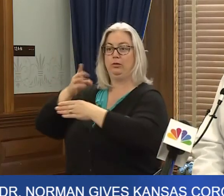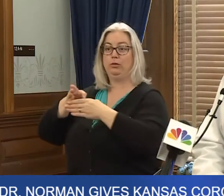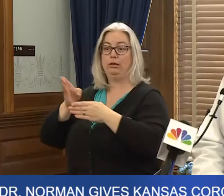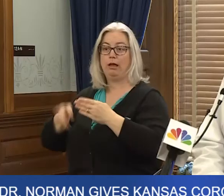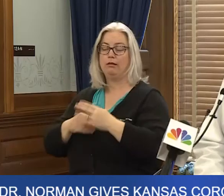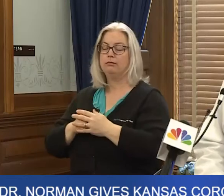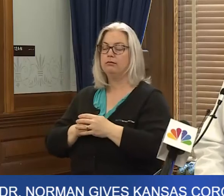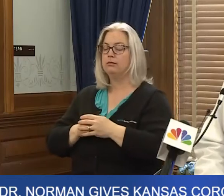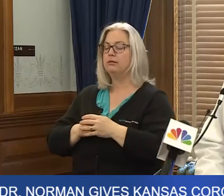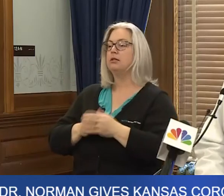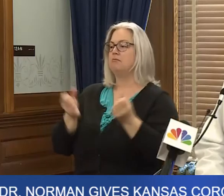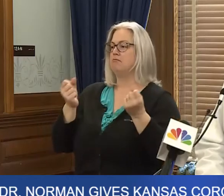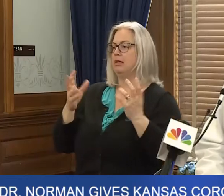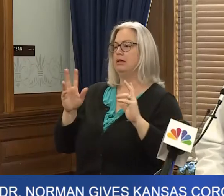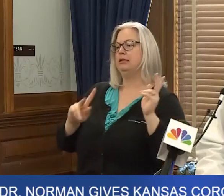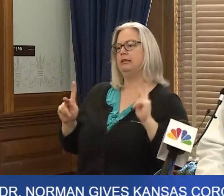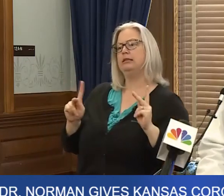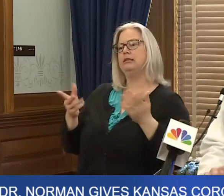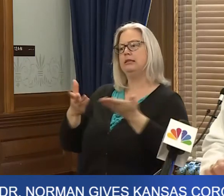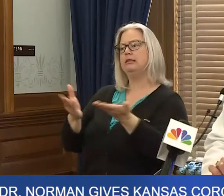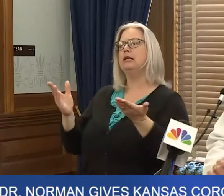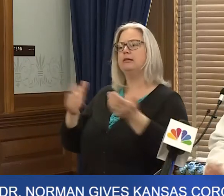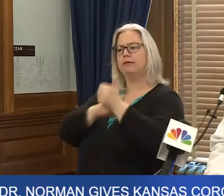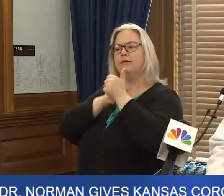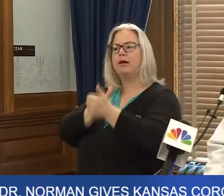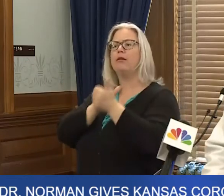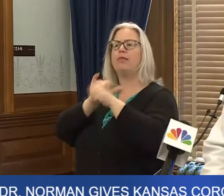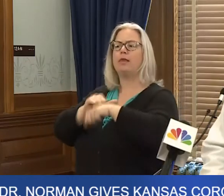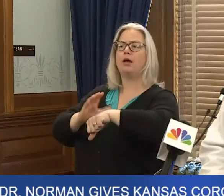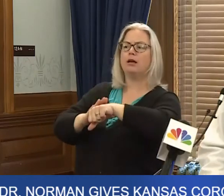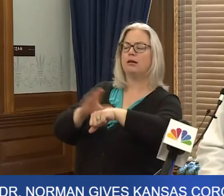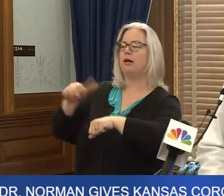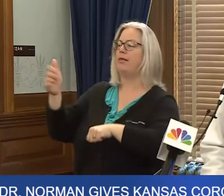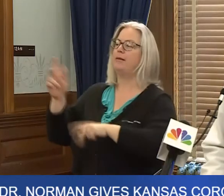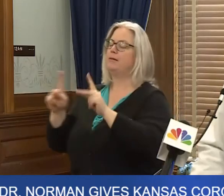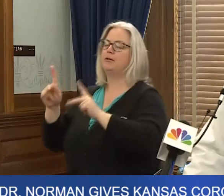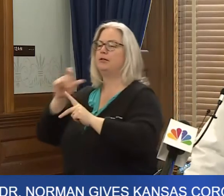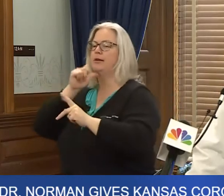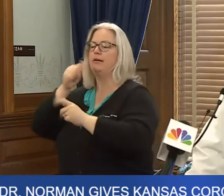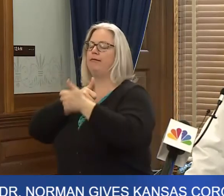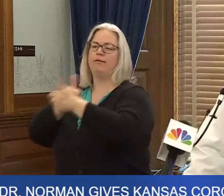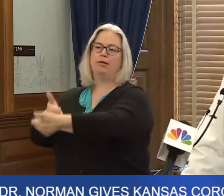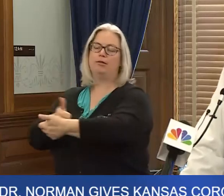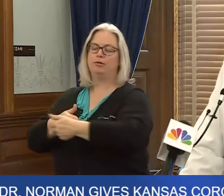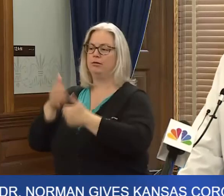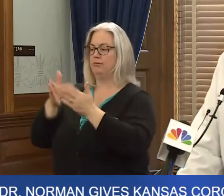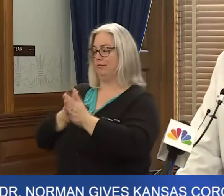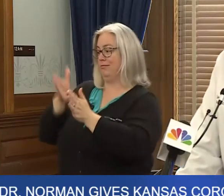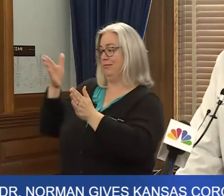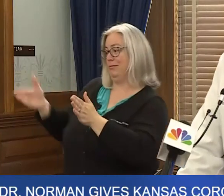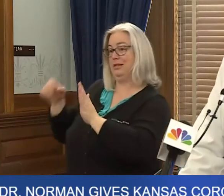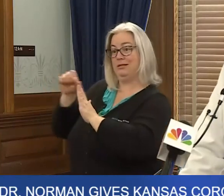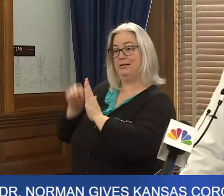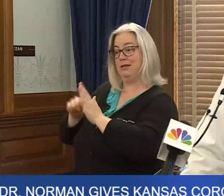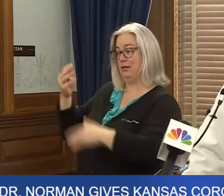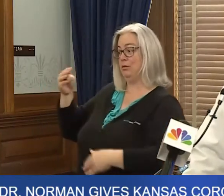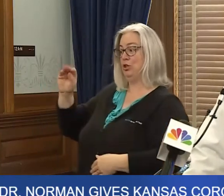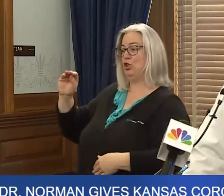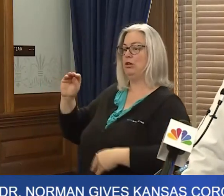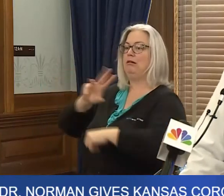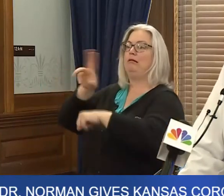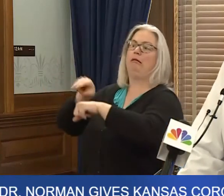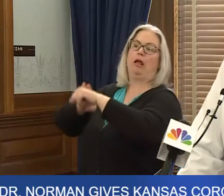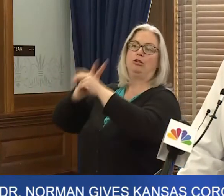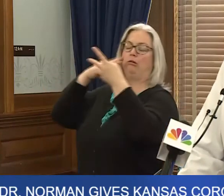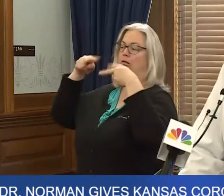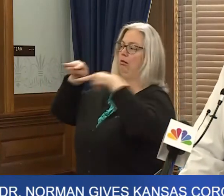many of our citizenry heeded that warning, others did not. In our neighboring state of Missouri, it made national